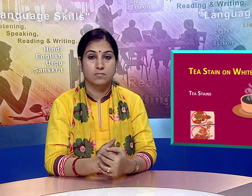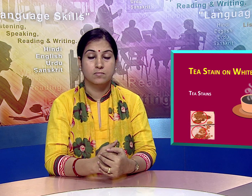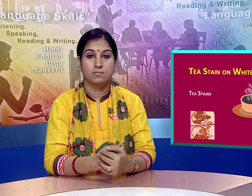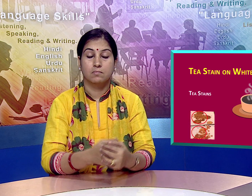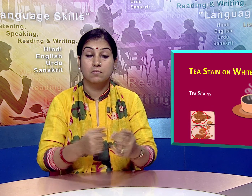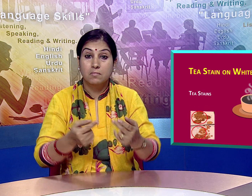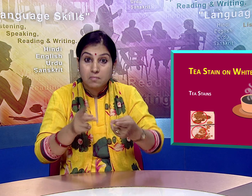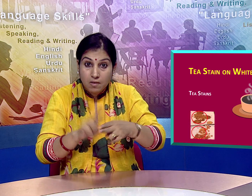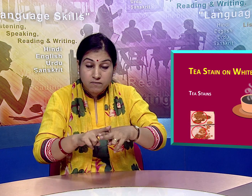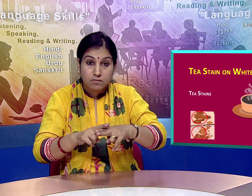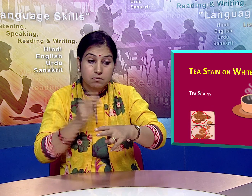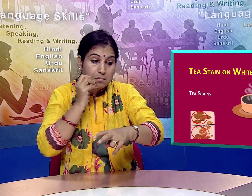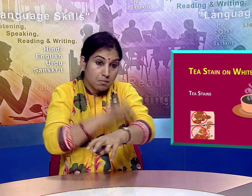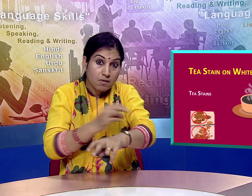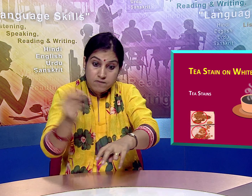if the stain is fresh,